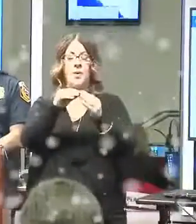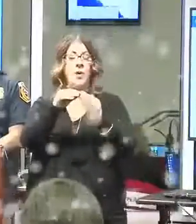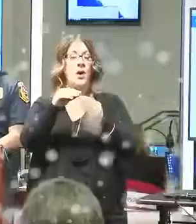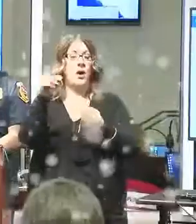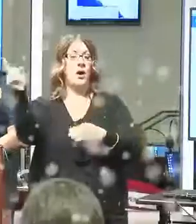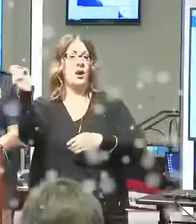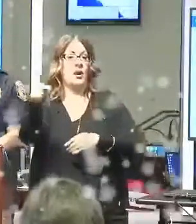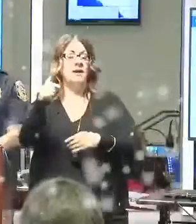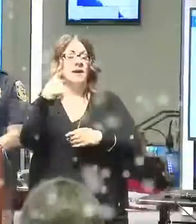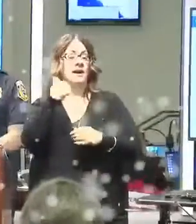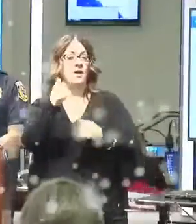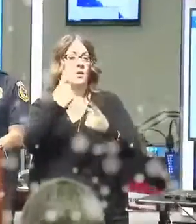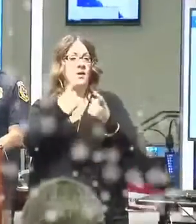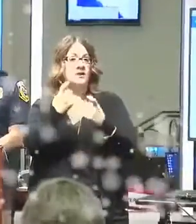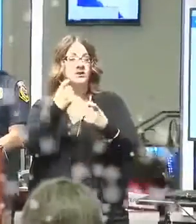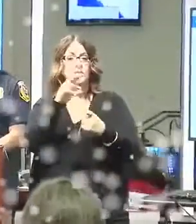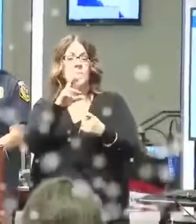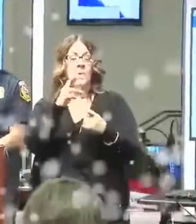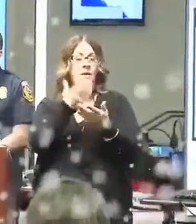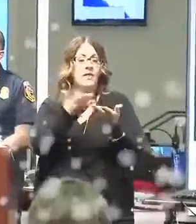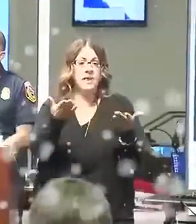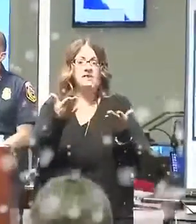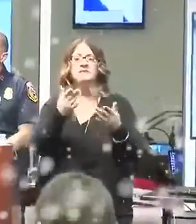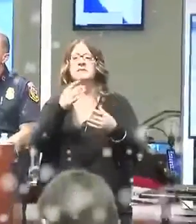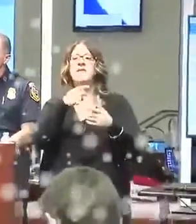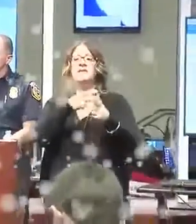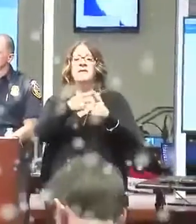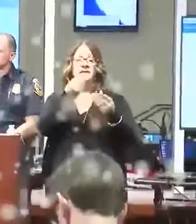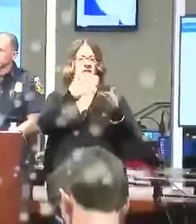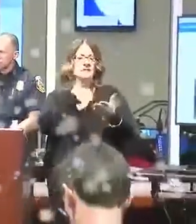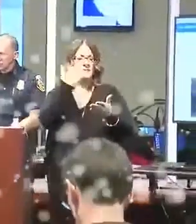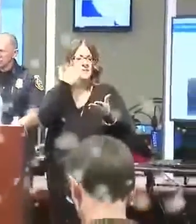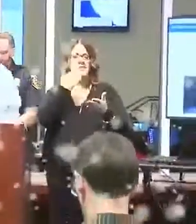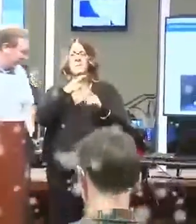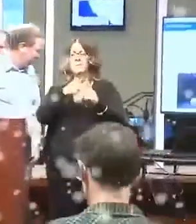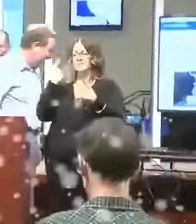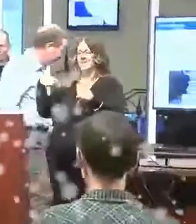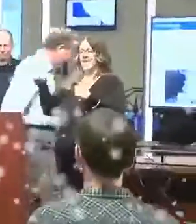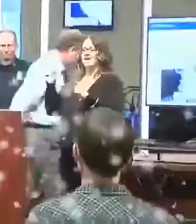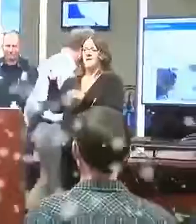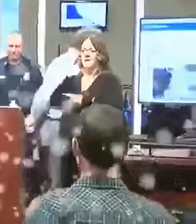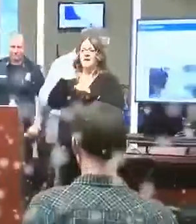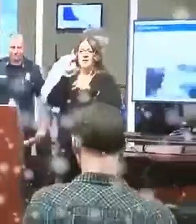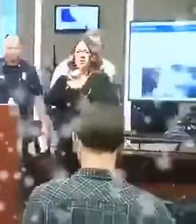or details as these guys need to get back to work with what's going on right now.